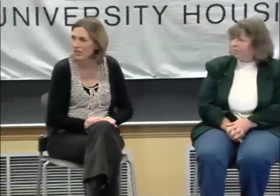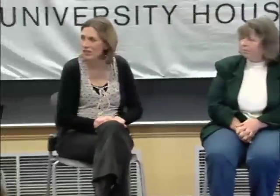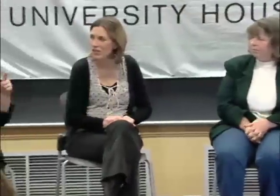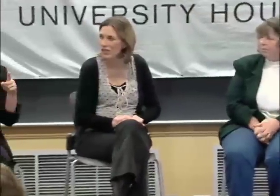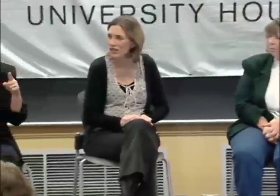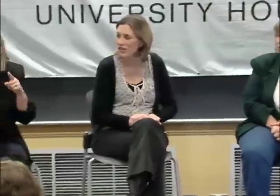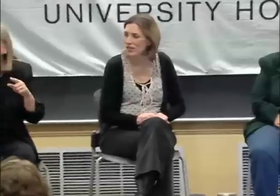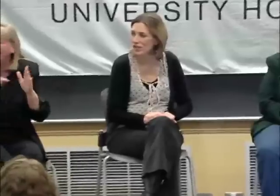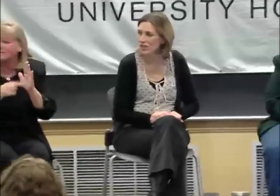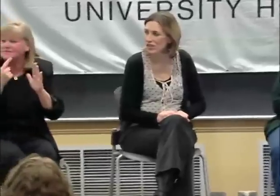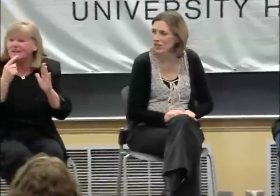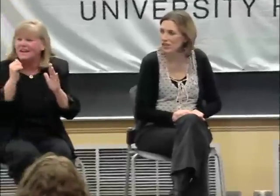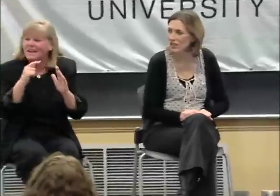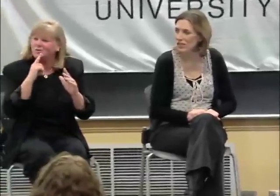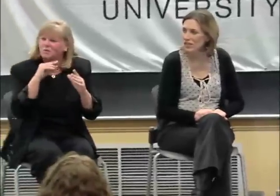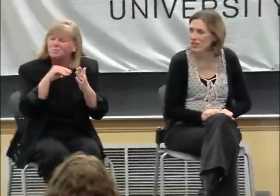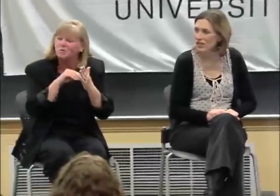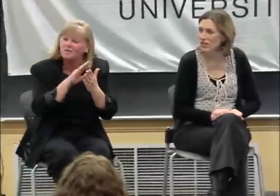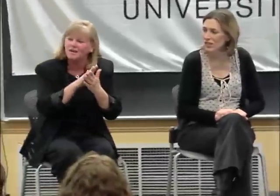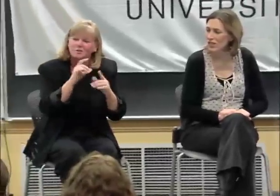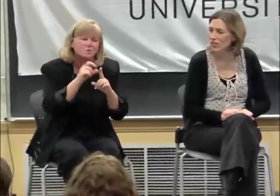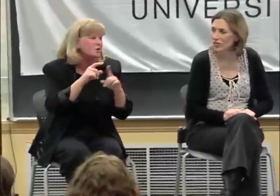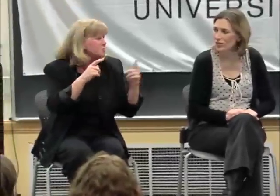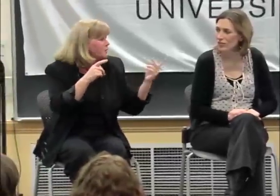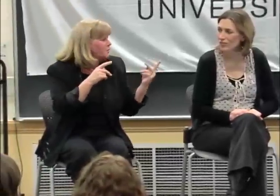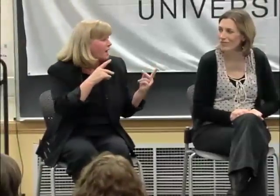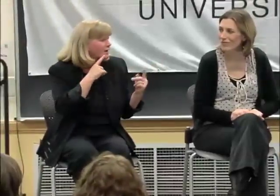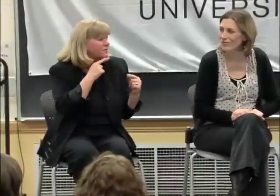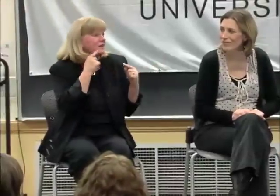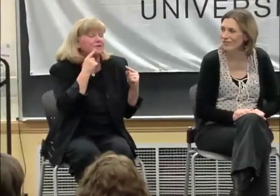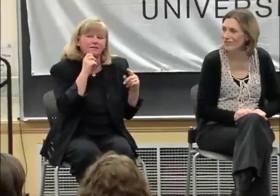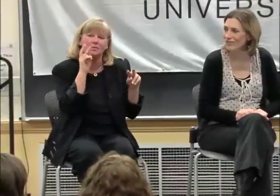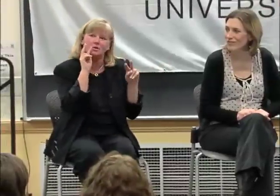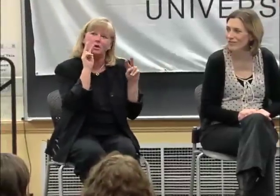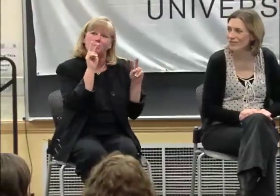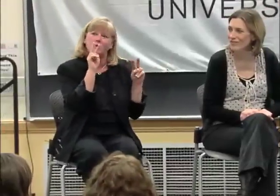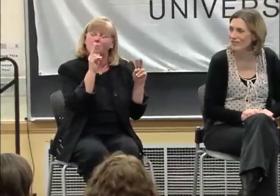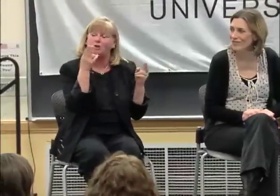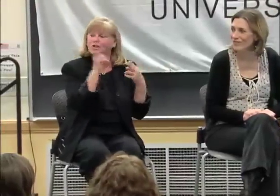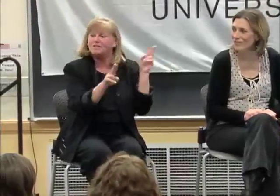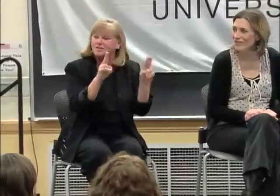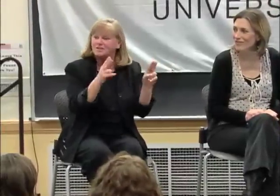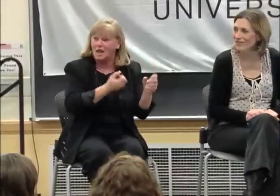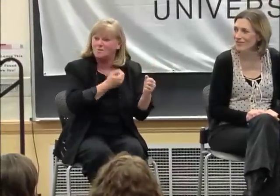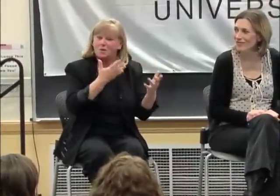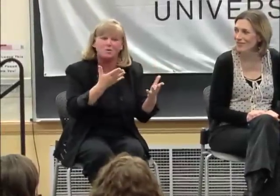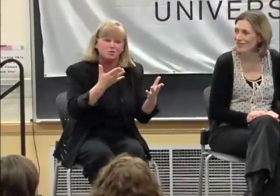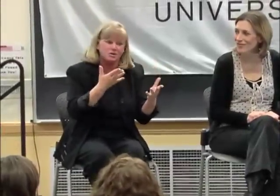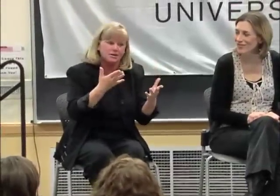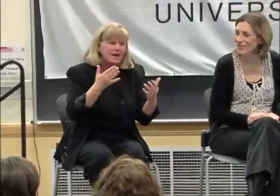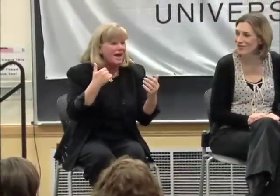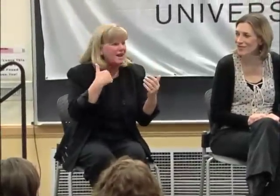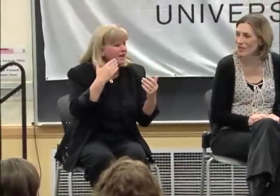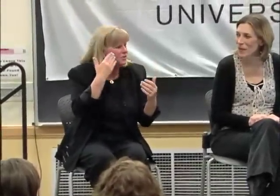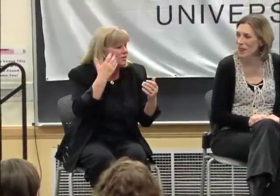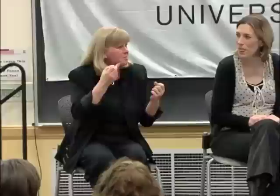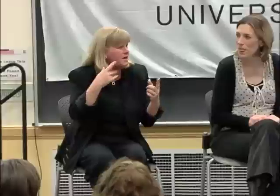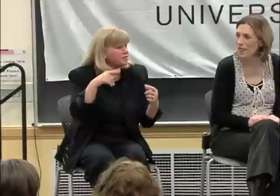on at once. Can you really put that into words? We were kind of giggling a little bit while we were watching the slam poetry, and I know that many of you